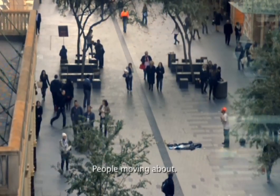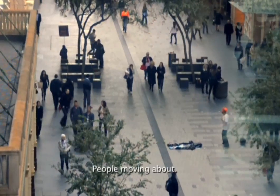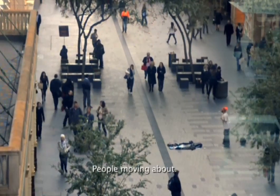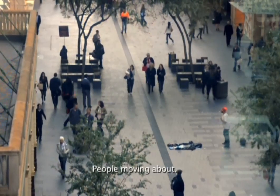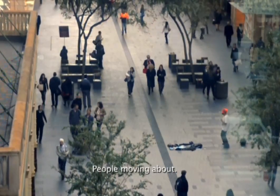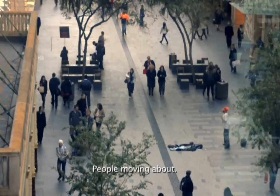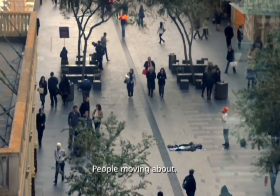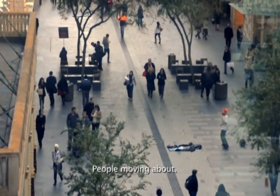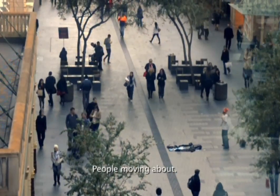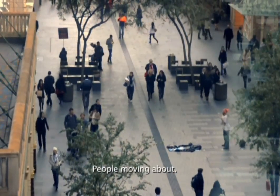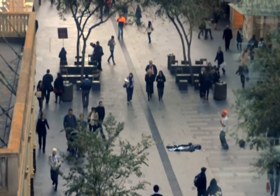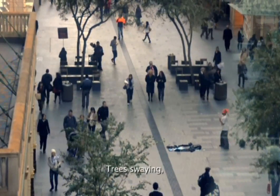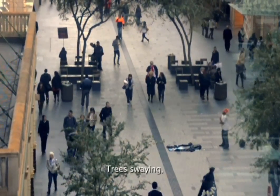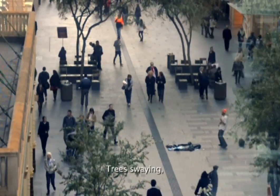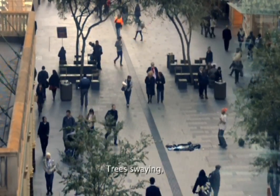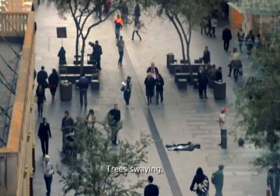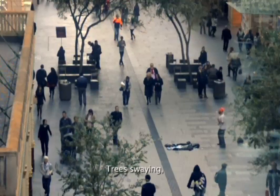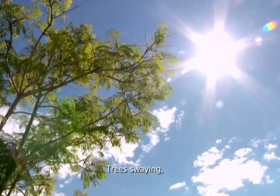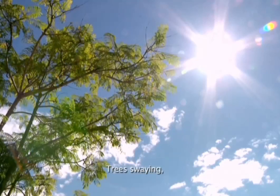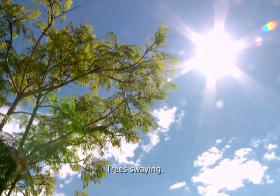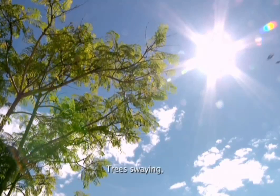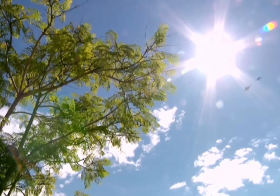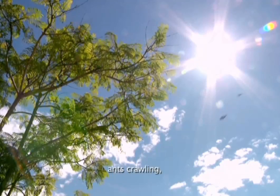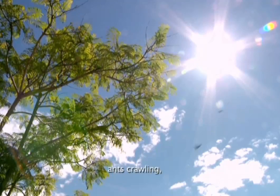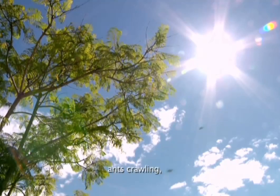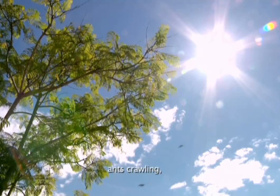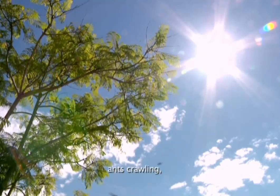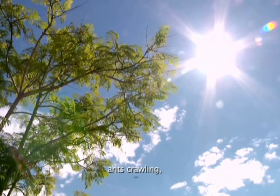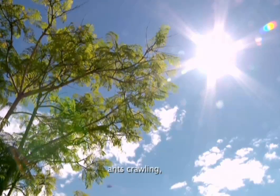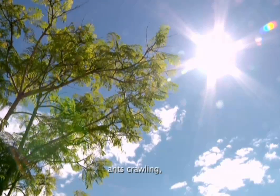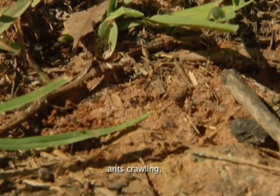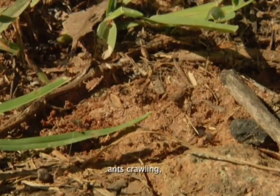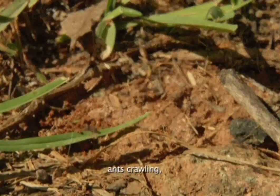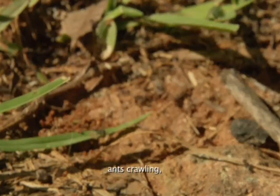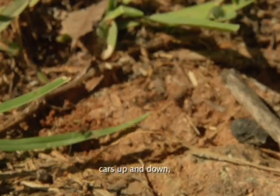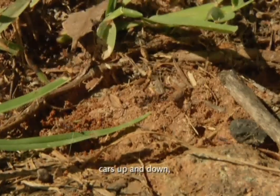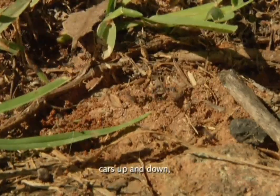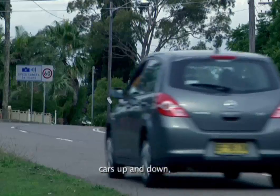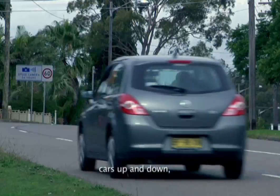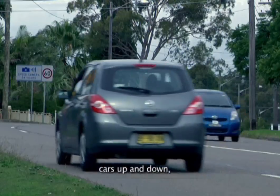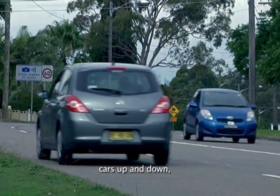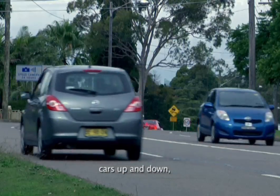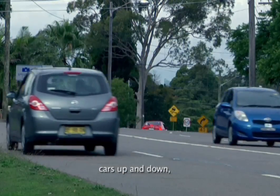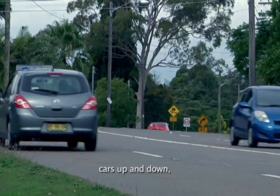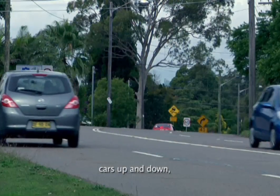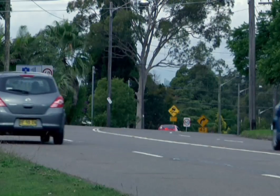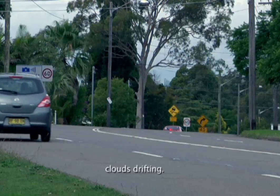People moving about, trees swaying, ants crawling, cars up and down, clouds